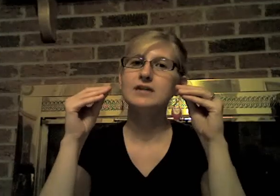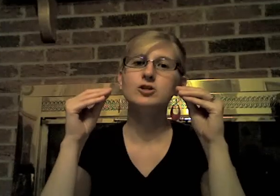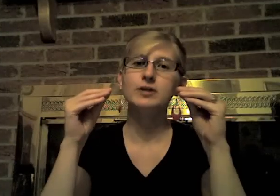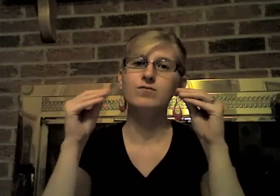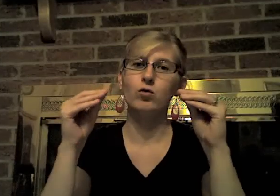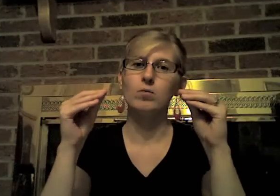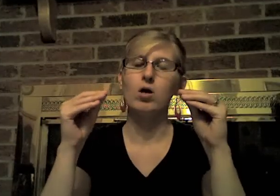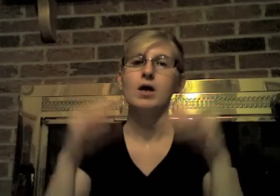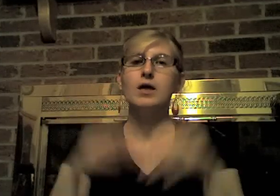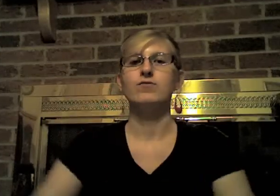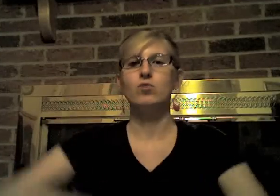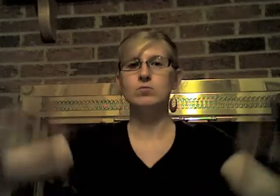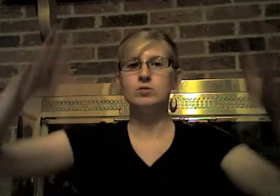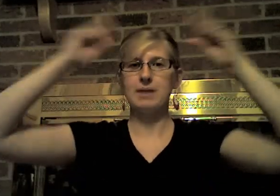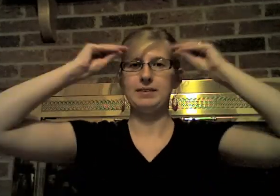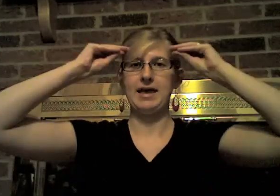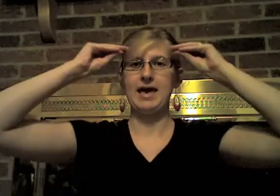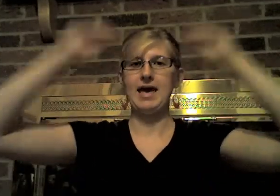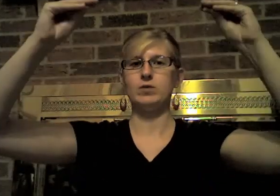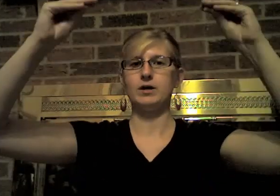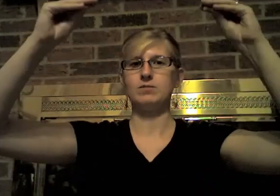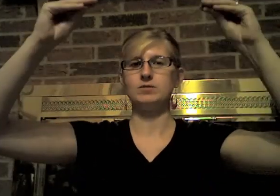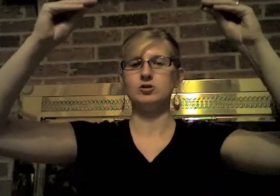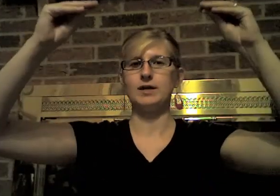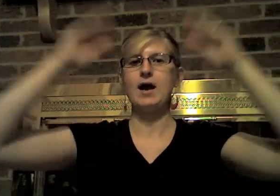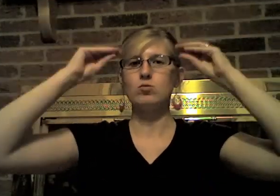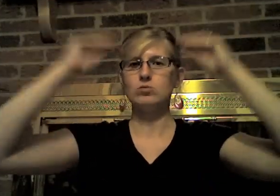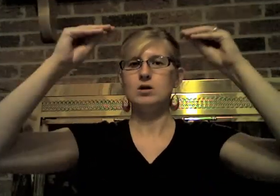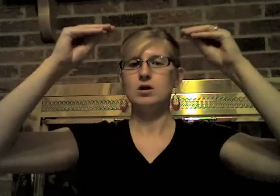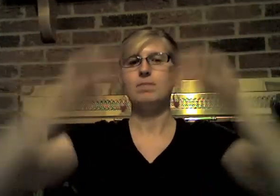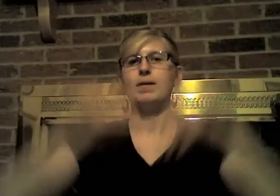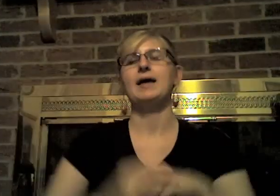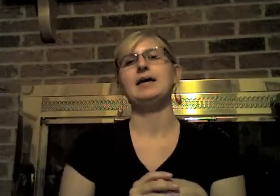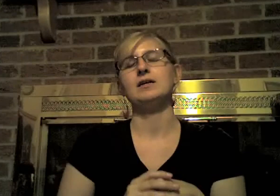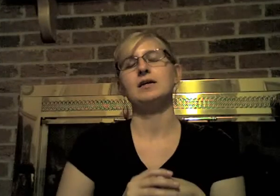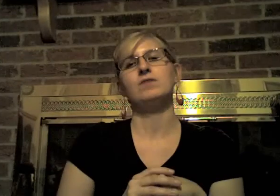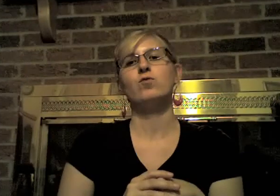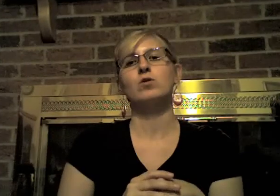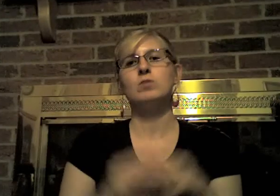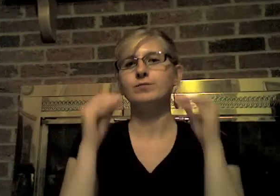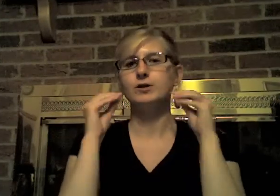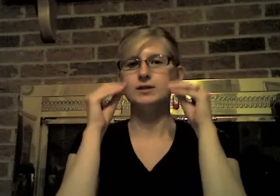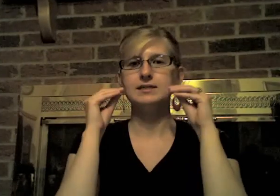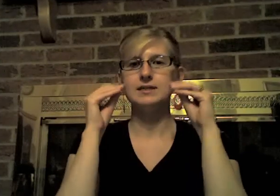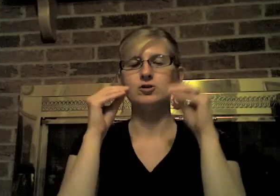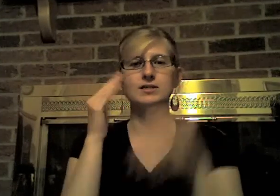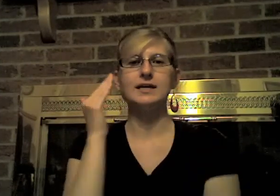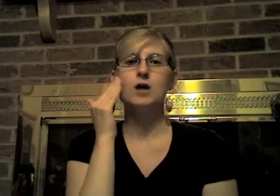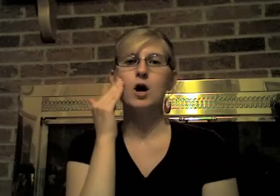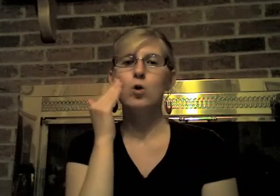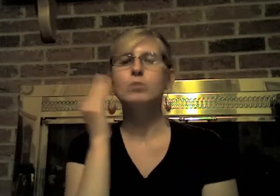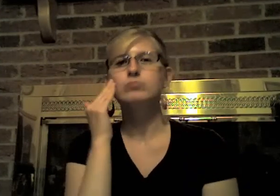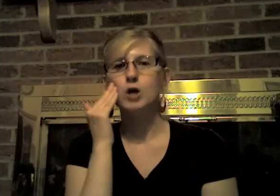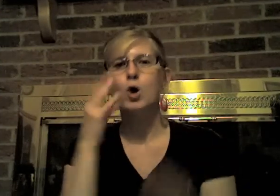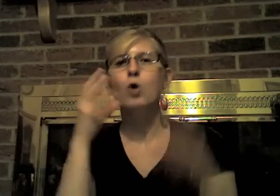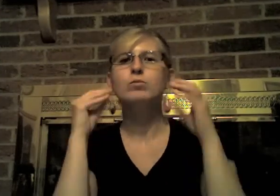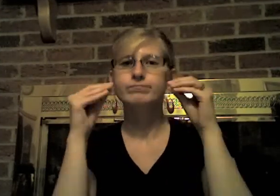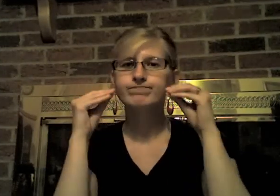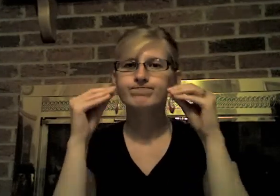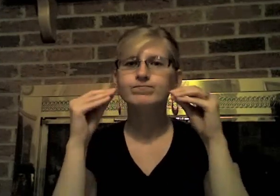your informal. The formal's up at the head where it comes straight out, but in informal, you're going to see it down just like no, no. It's